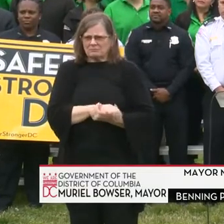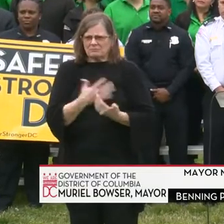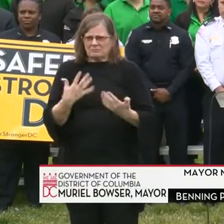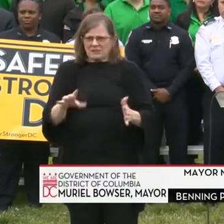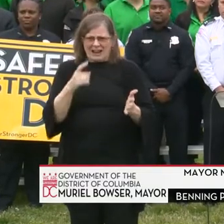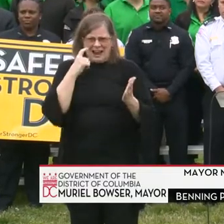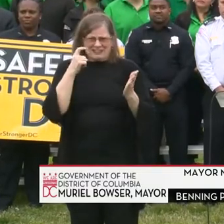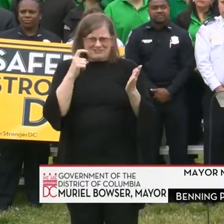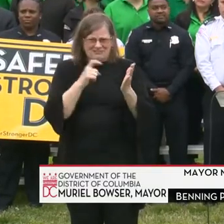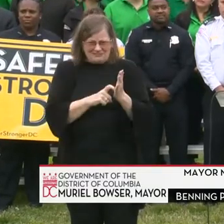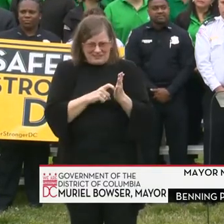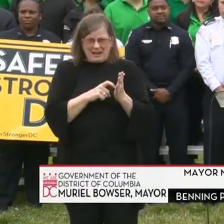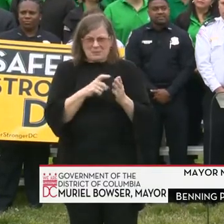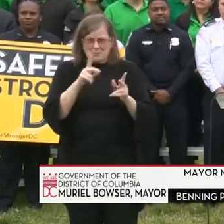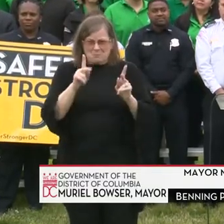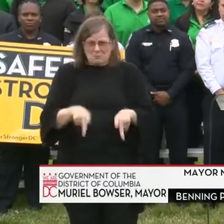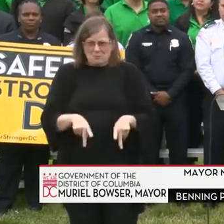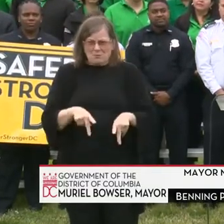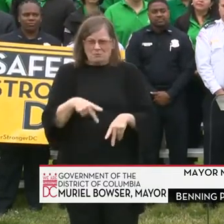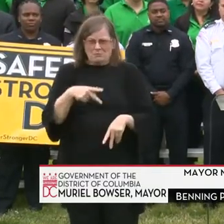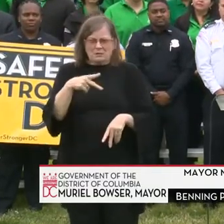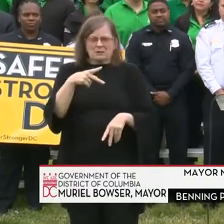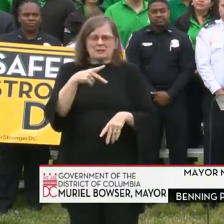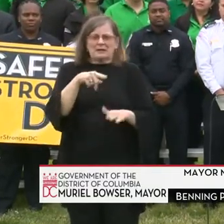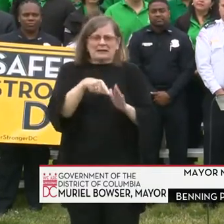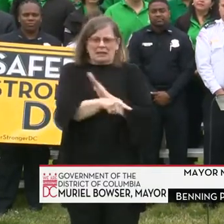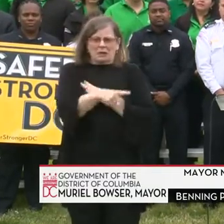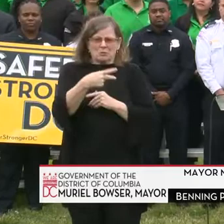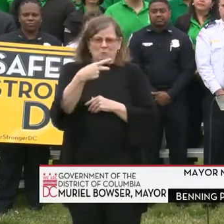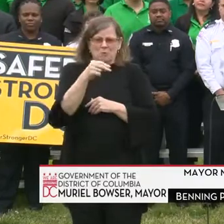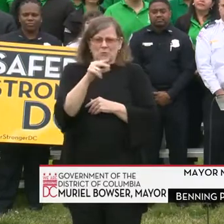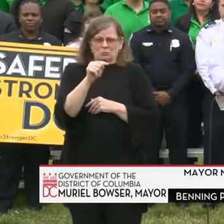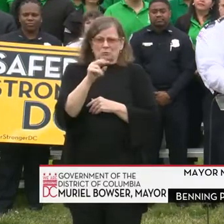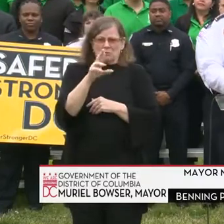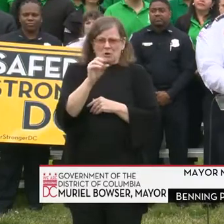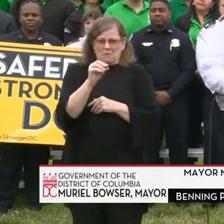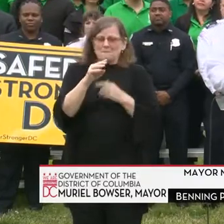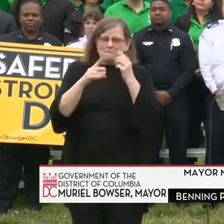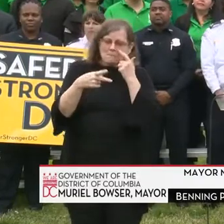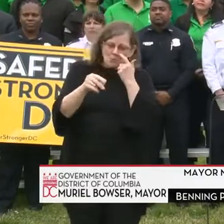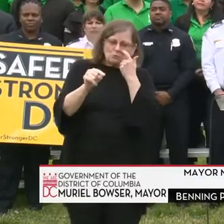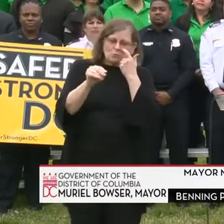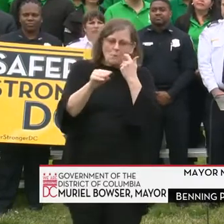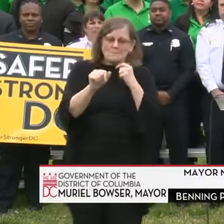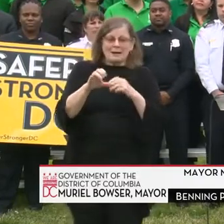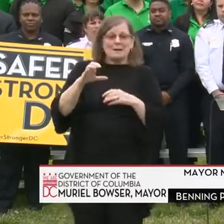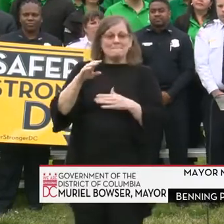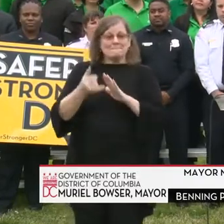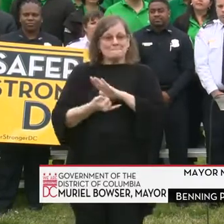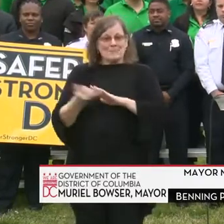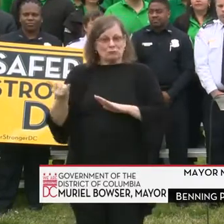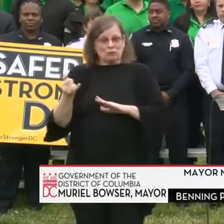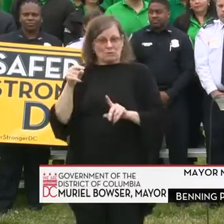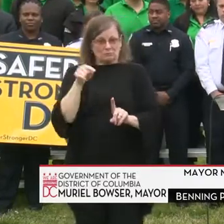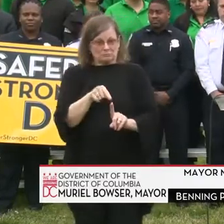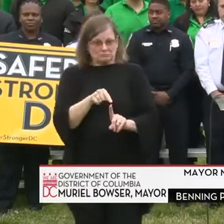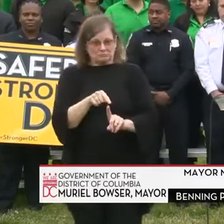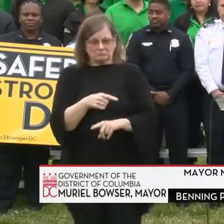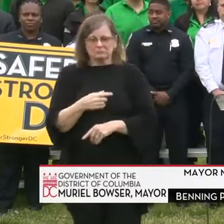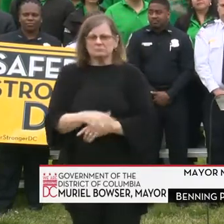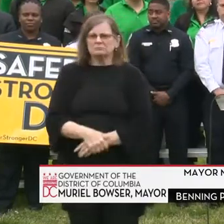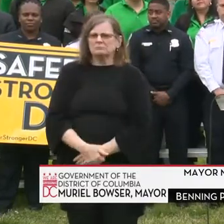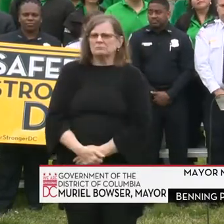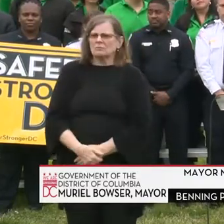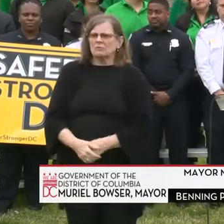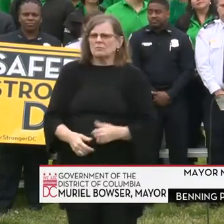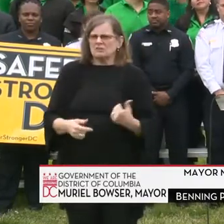Potomac Avenue Metro Station yet? How is that case going? So we have actually, and we're going to